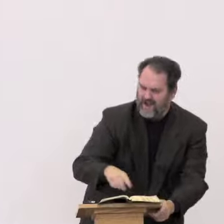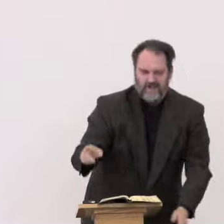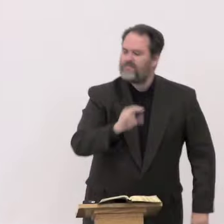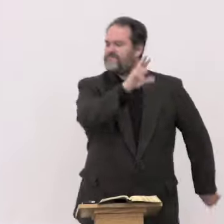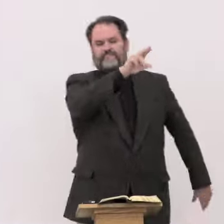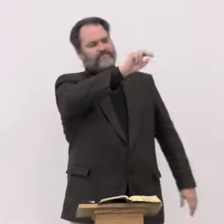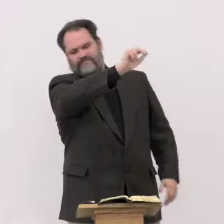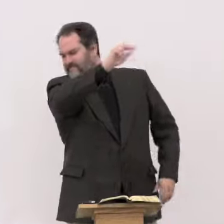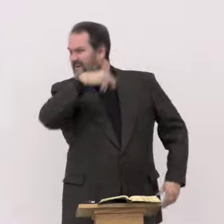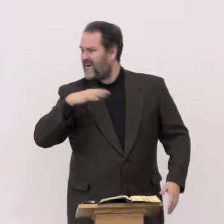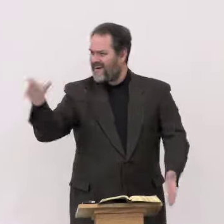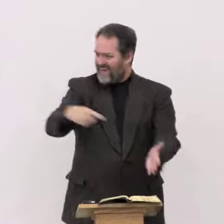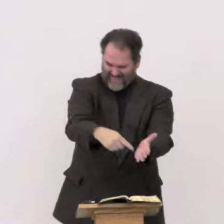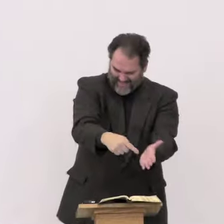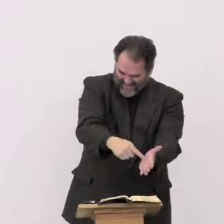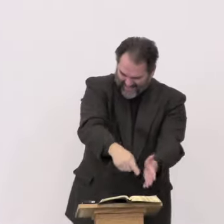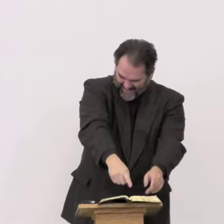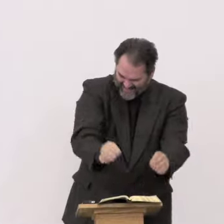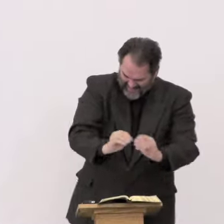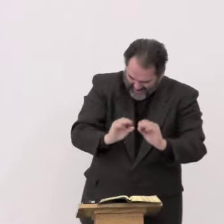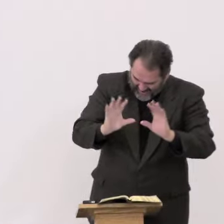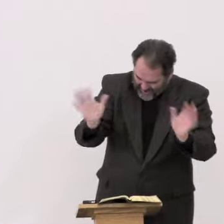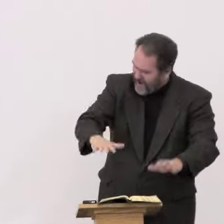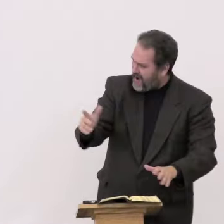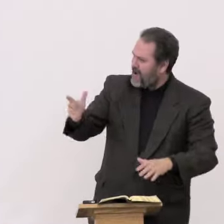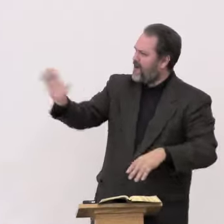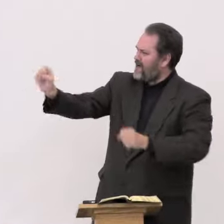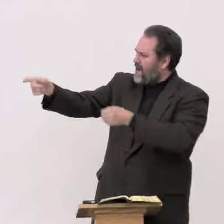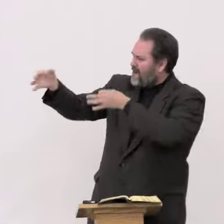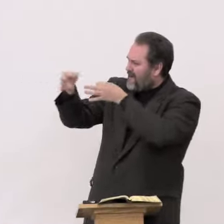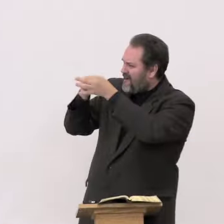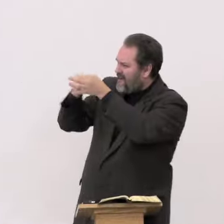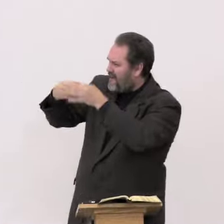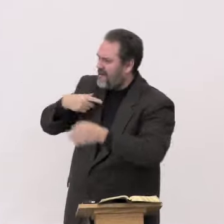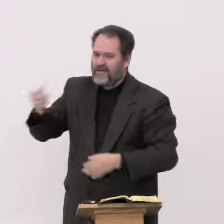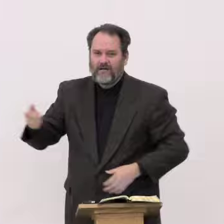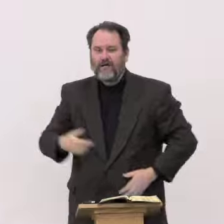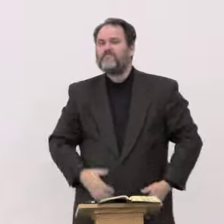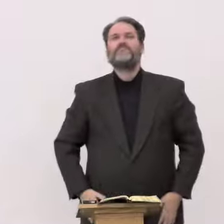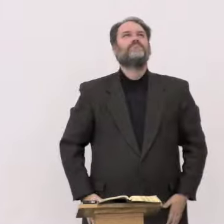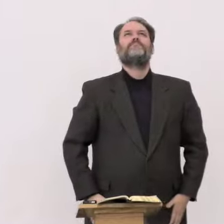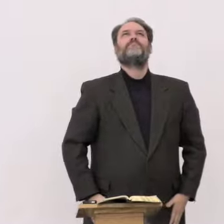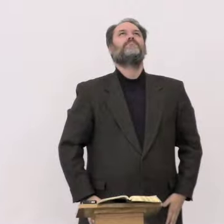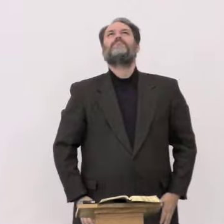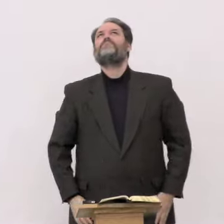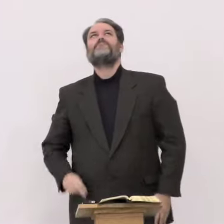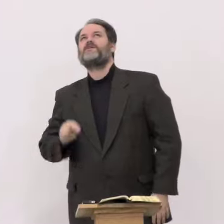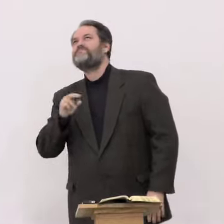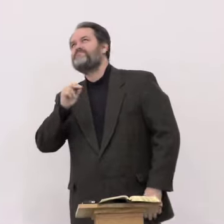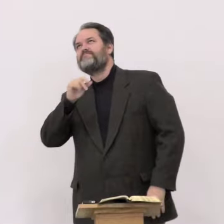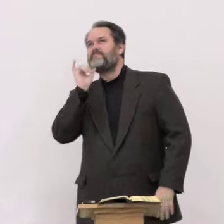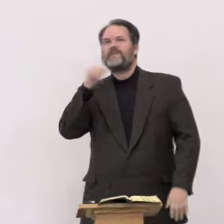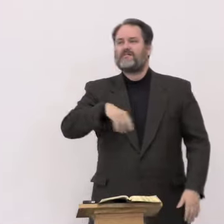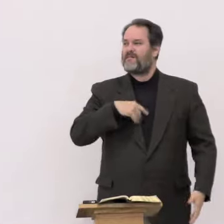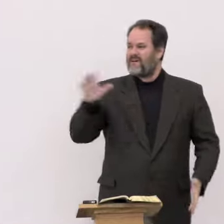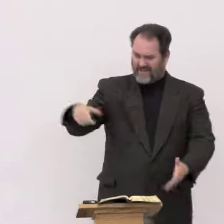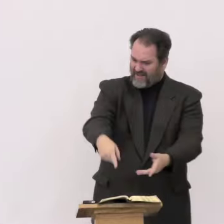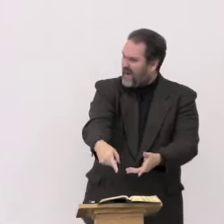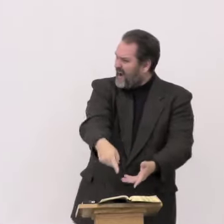Some people don't believe a certain thing in the Bible, and it clearly says in the Bible that it's true, and they just refuse to believe